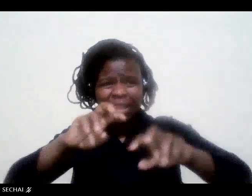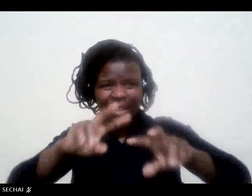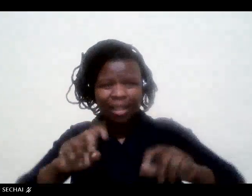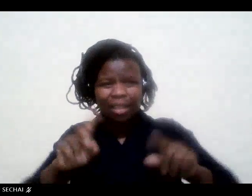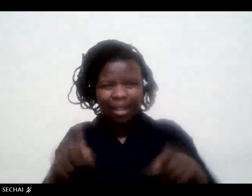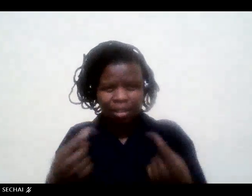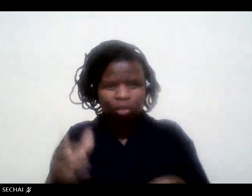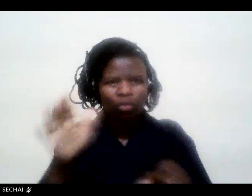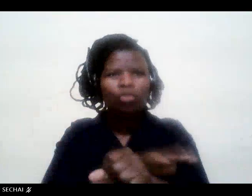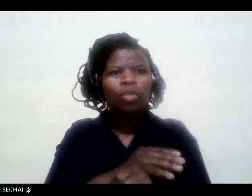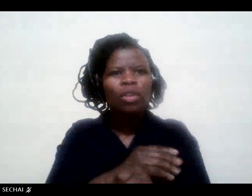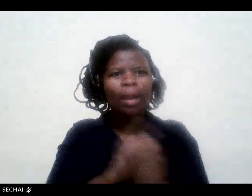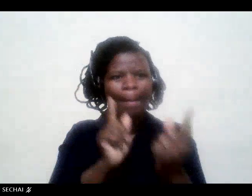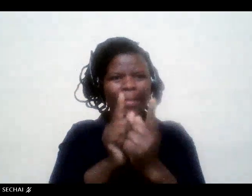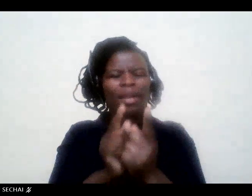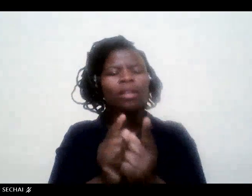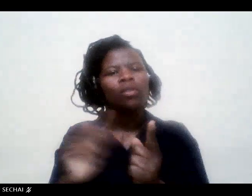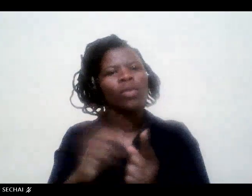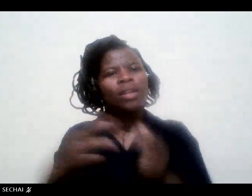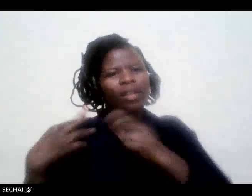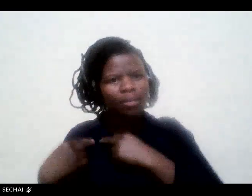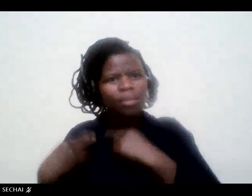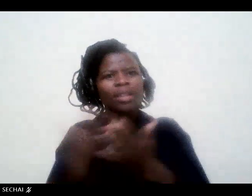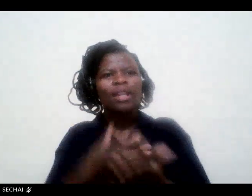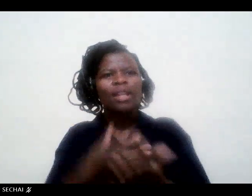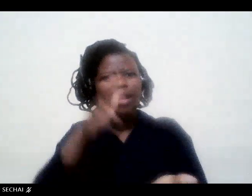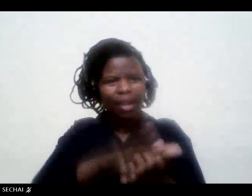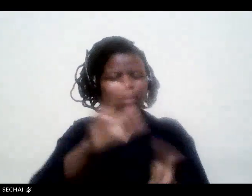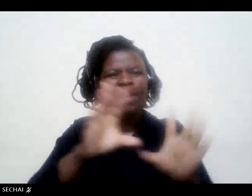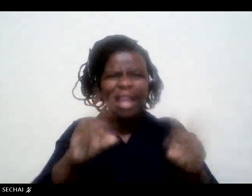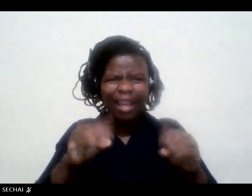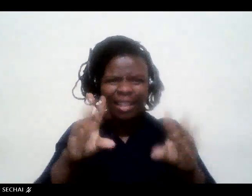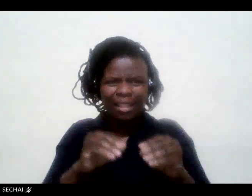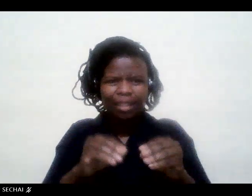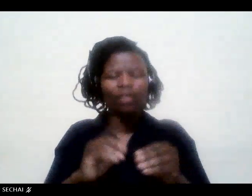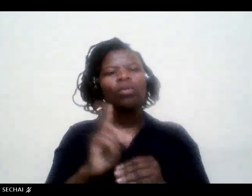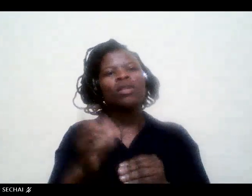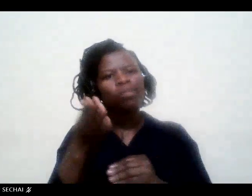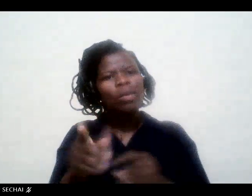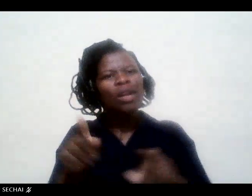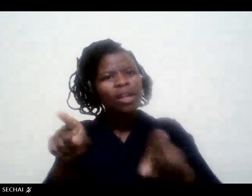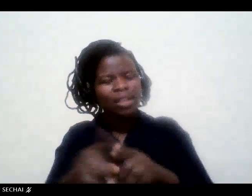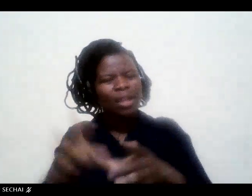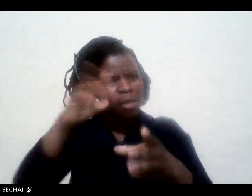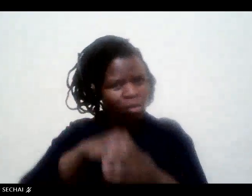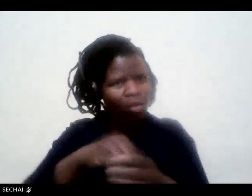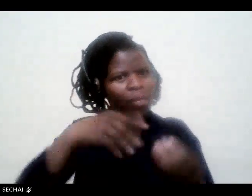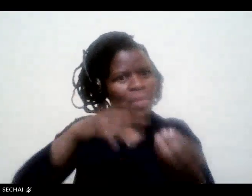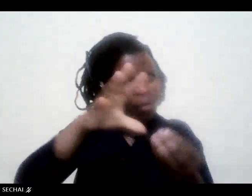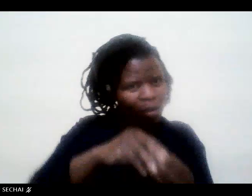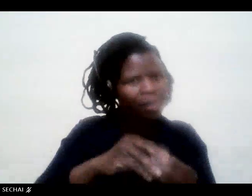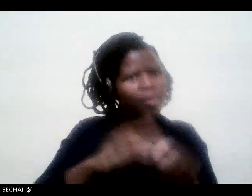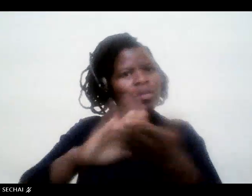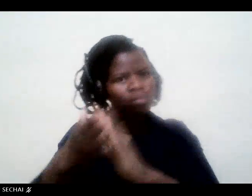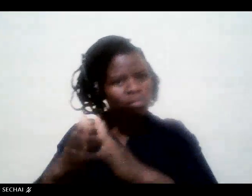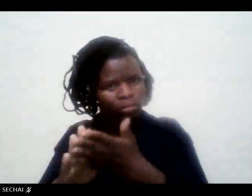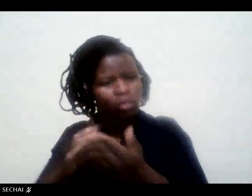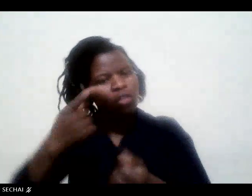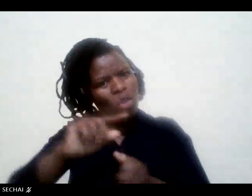the responsibility, is to adapt existing resources, involve families and communities, and advocate for systemic change. Now, that's very